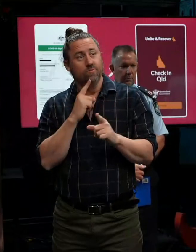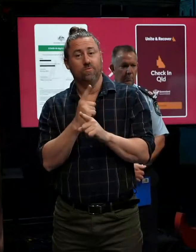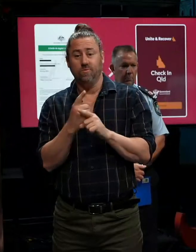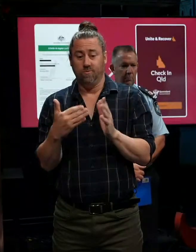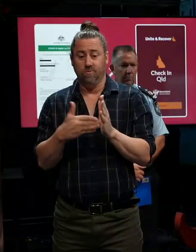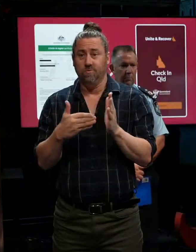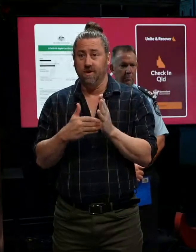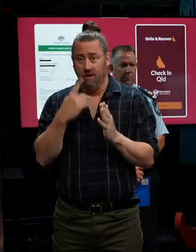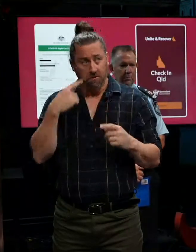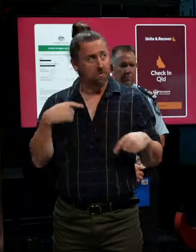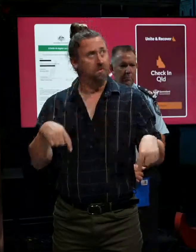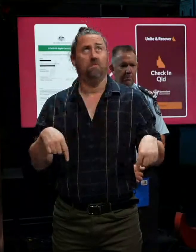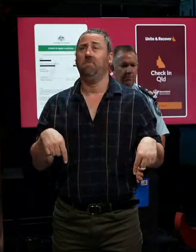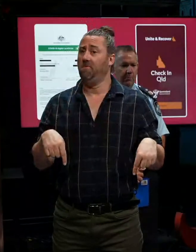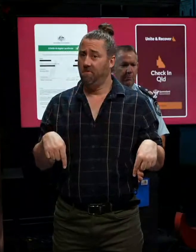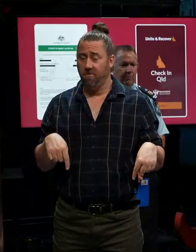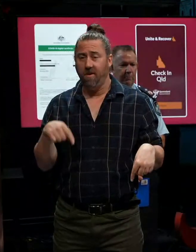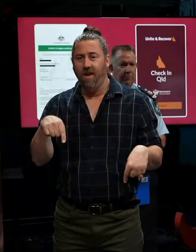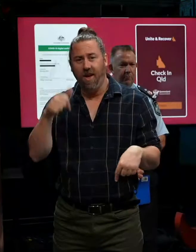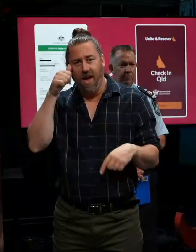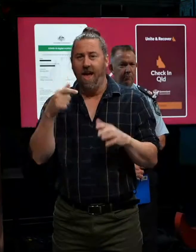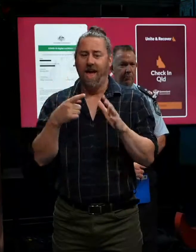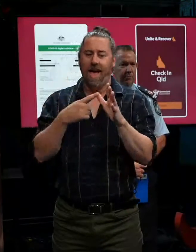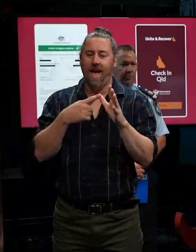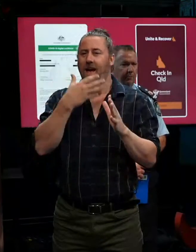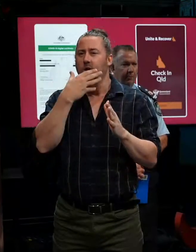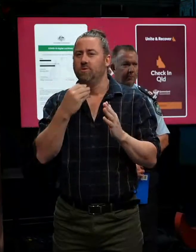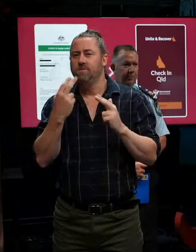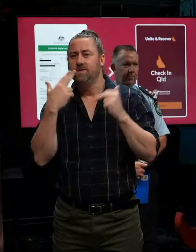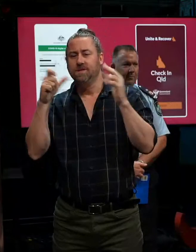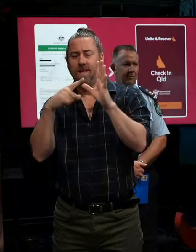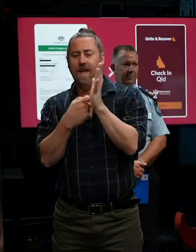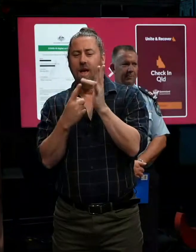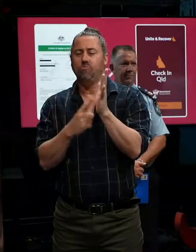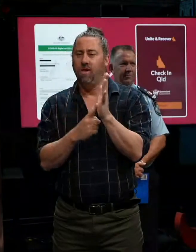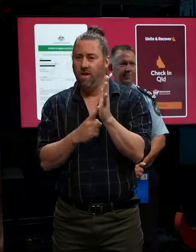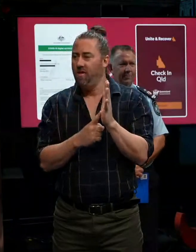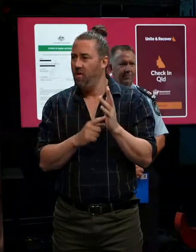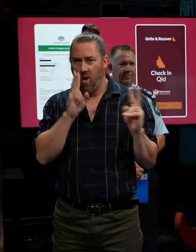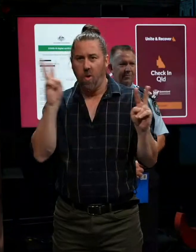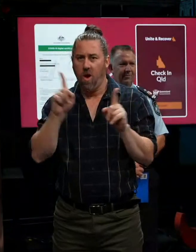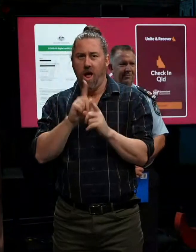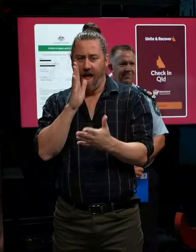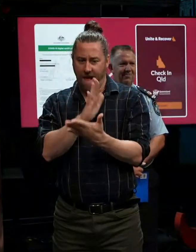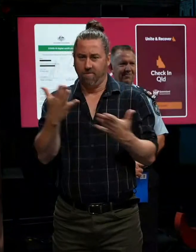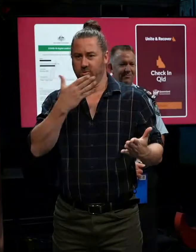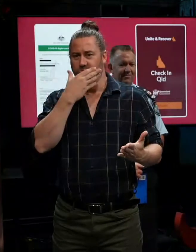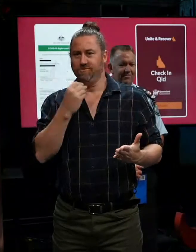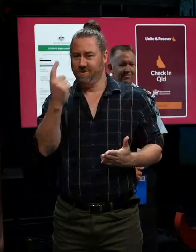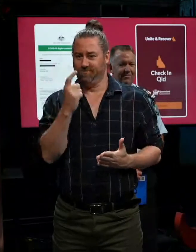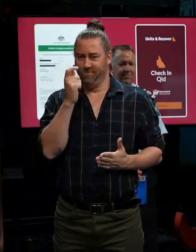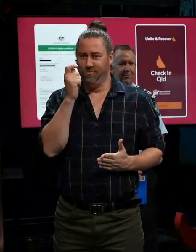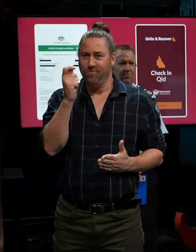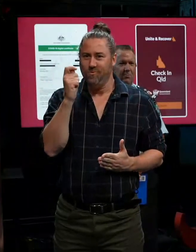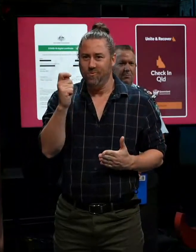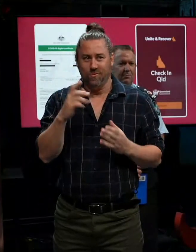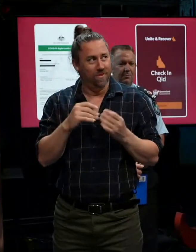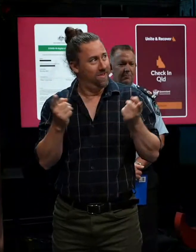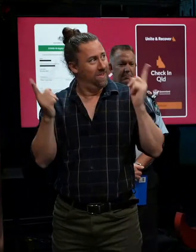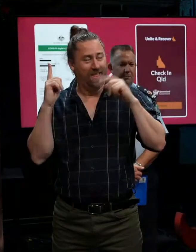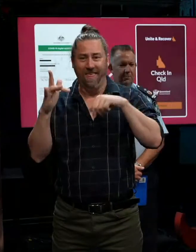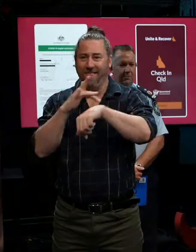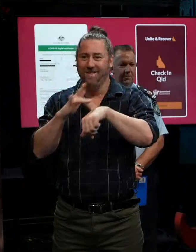standing here on the set of A Christmas Carol, I can safely say it's starting to look a lot like Christmas. And of course, the best chance of being